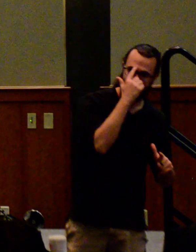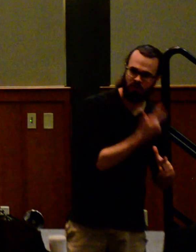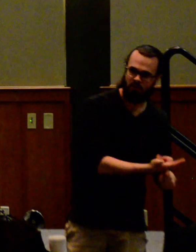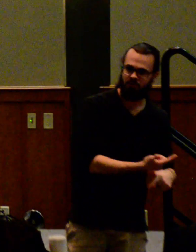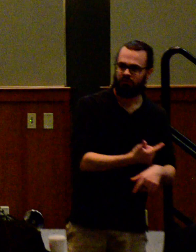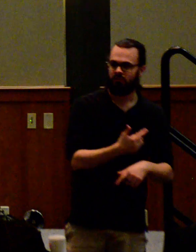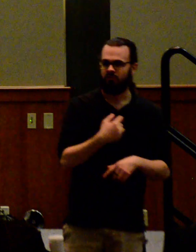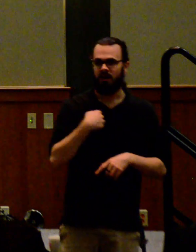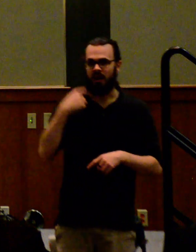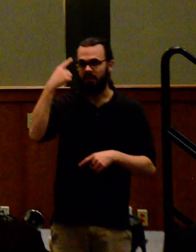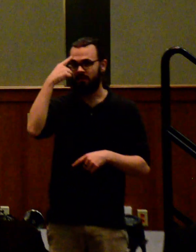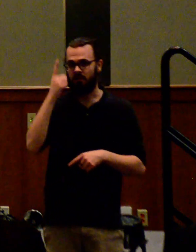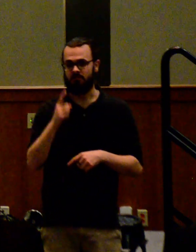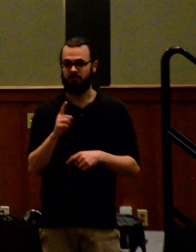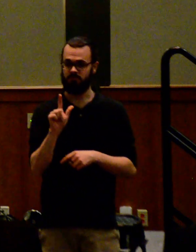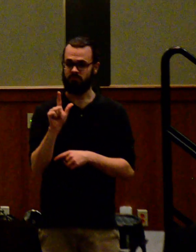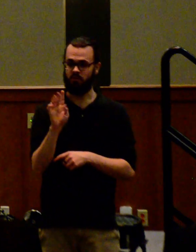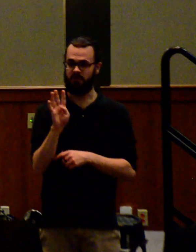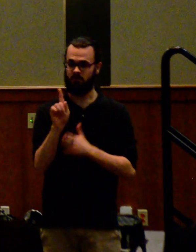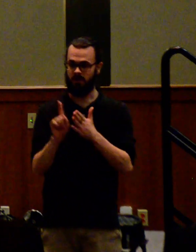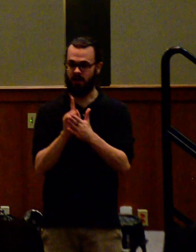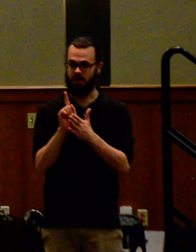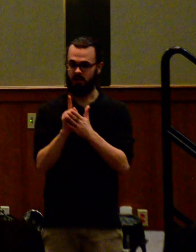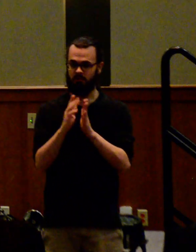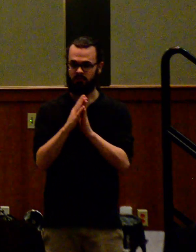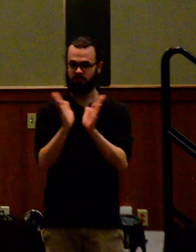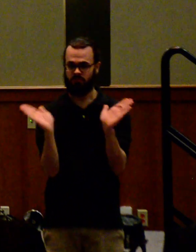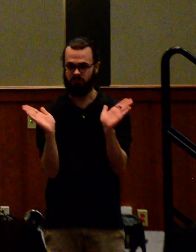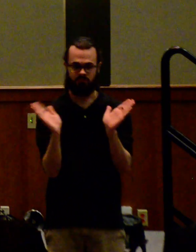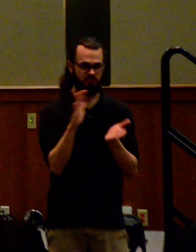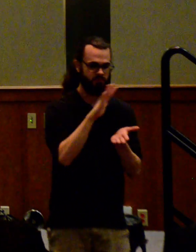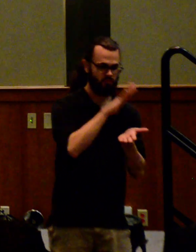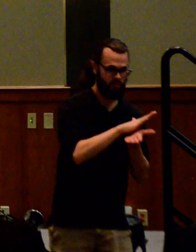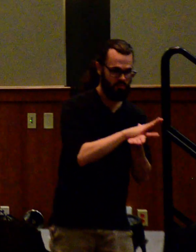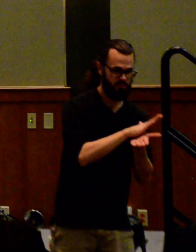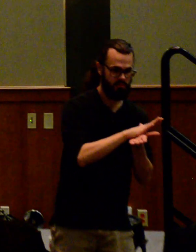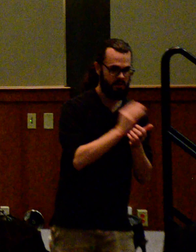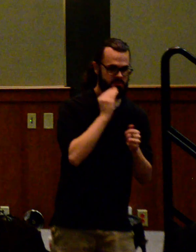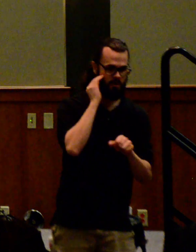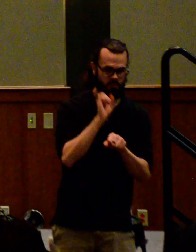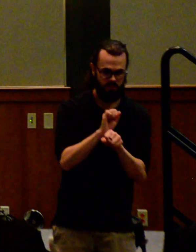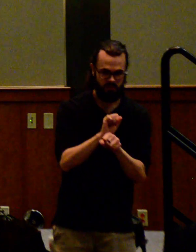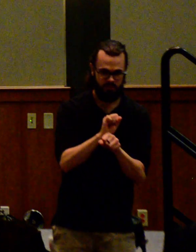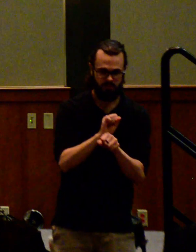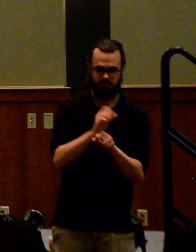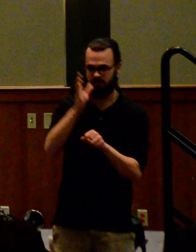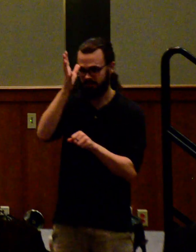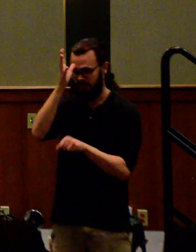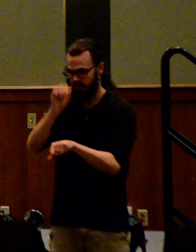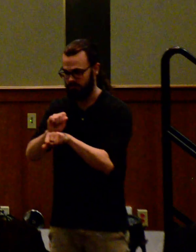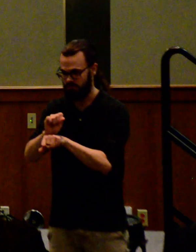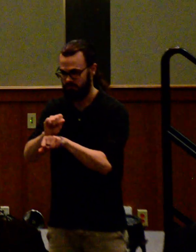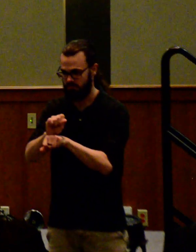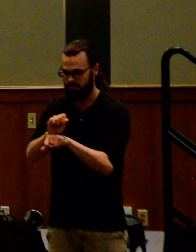there were enough hours in the day for me to go to school, do my homework, work for my dad, and be